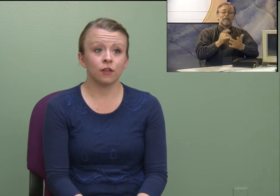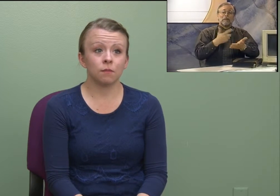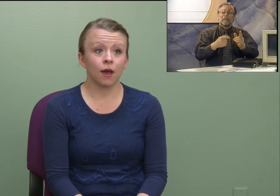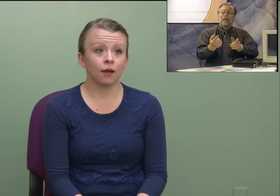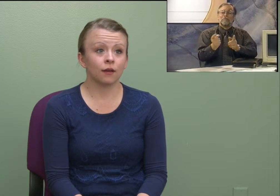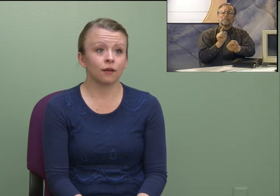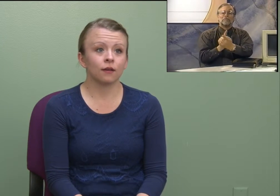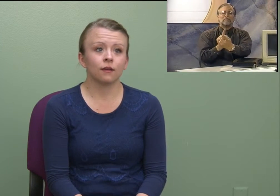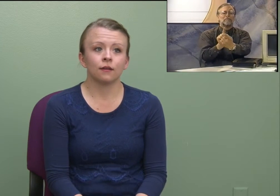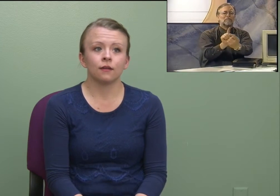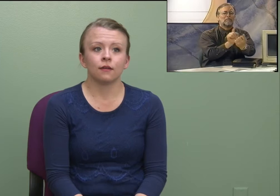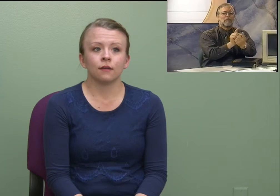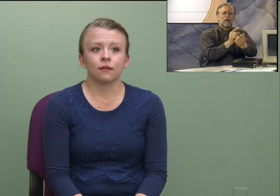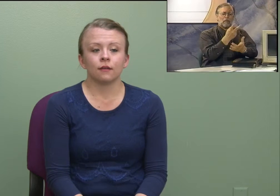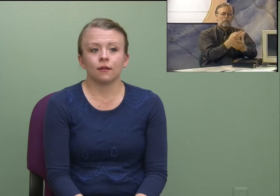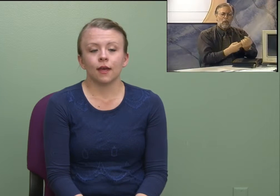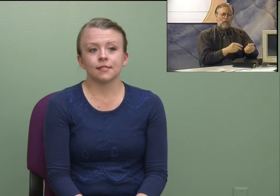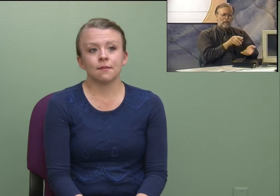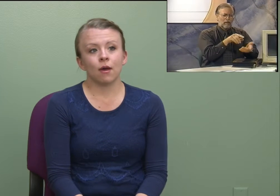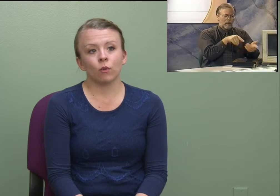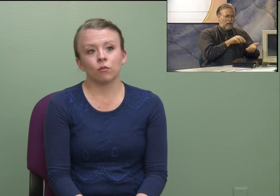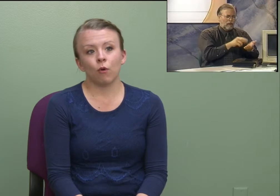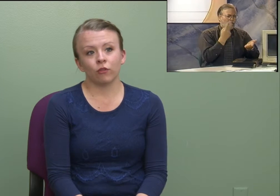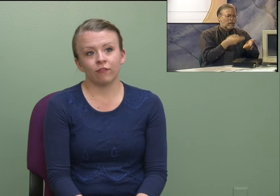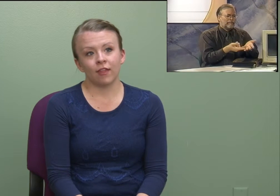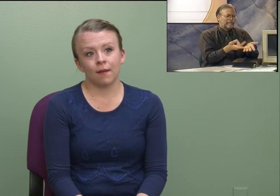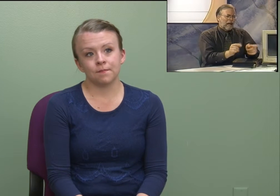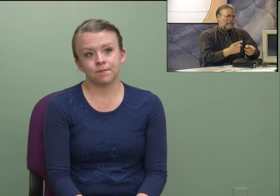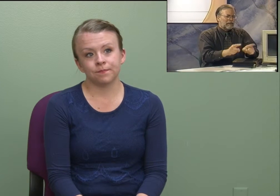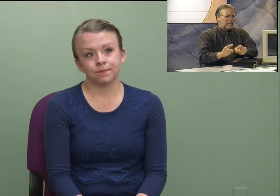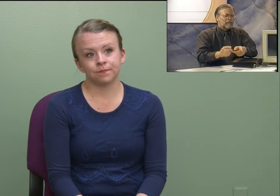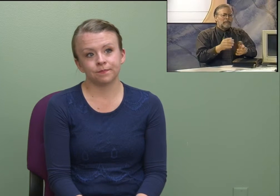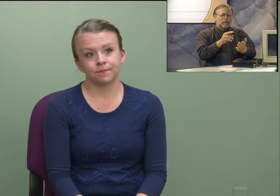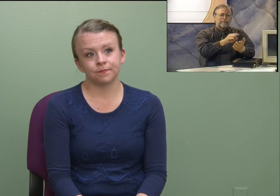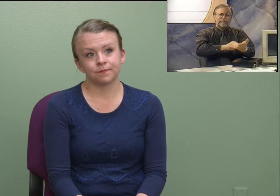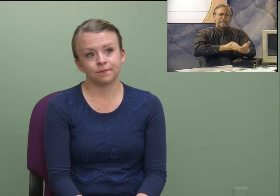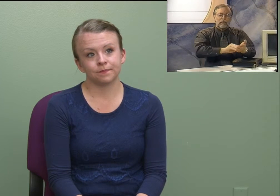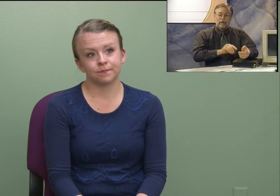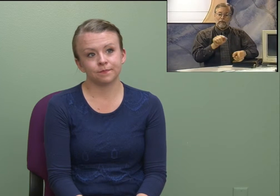and the feedback. As I met with both of them,